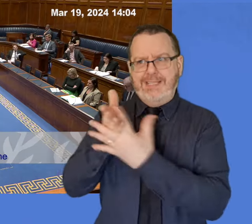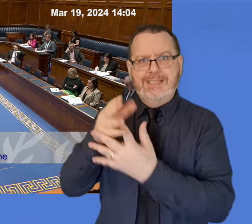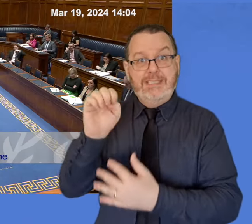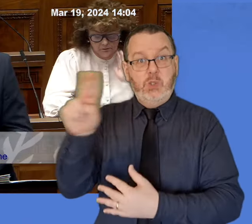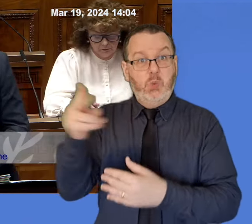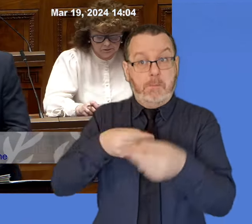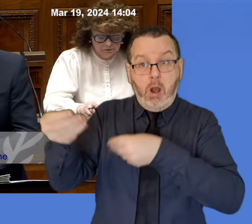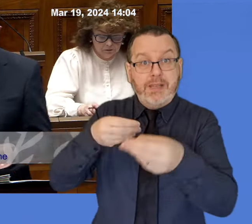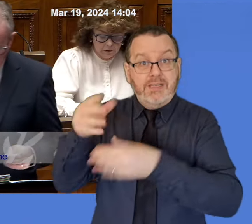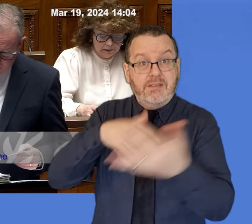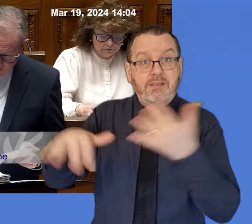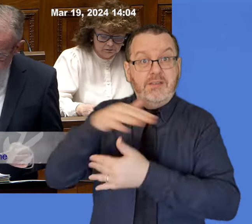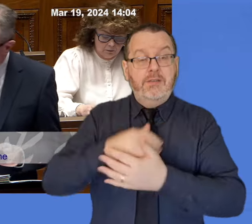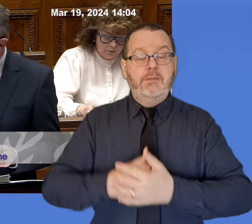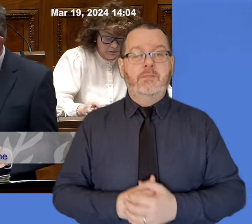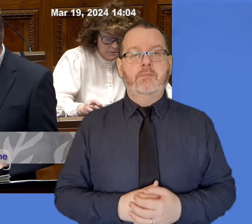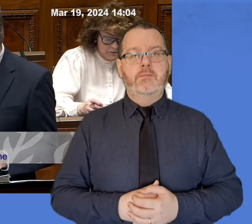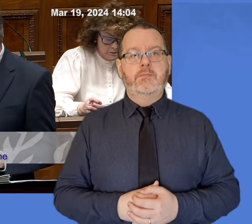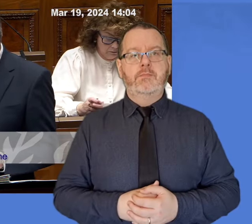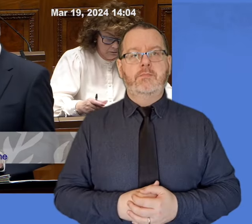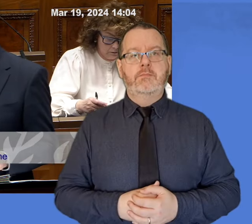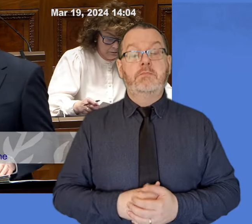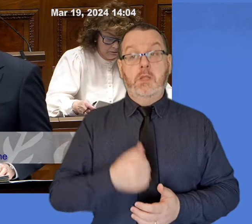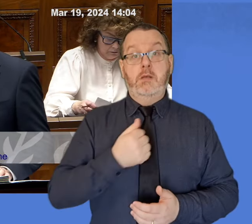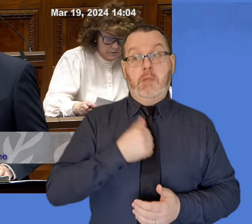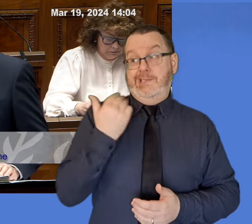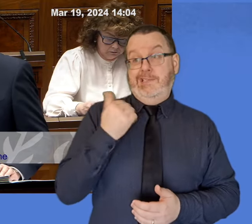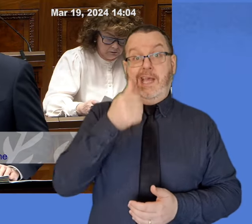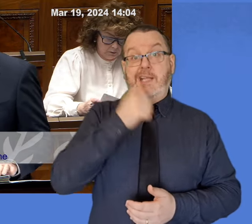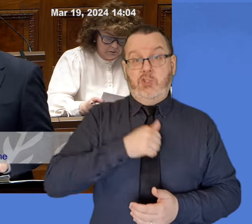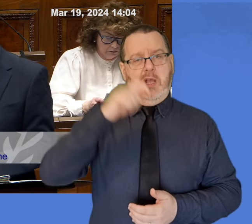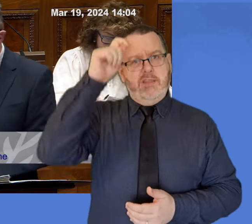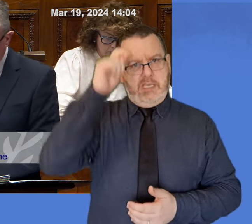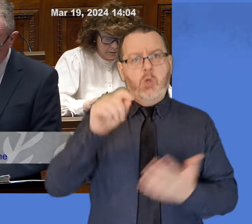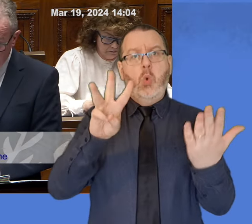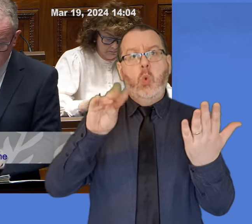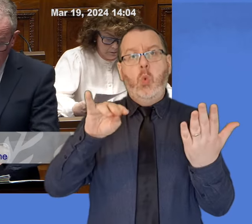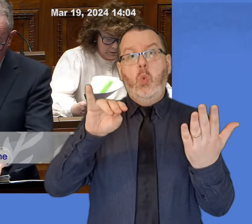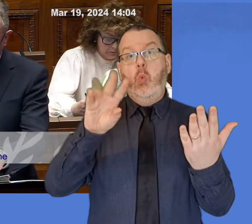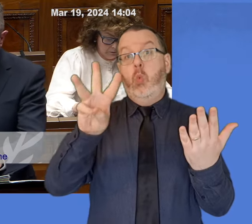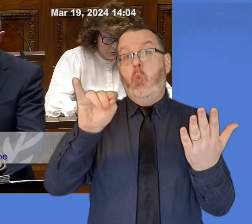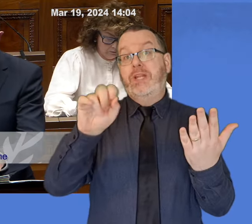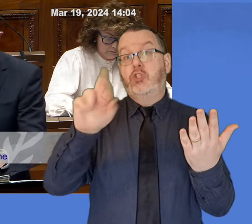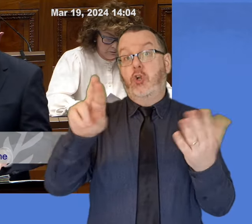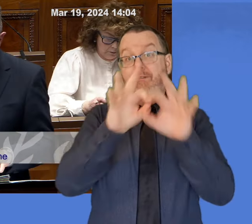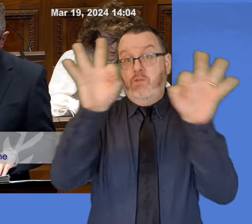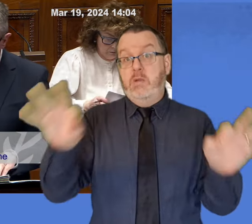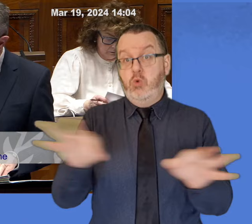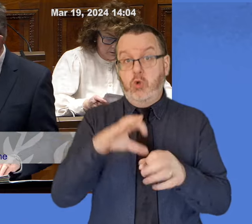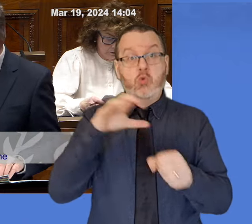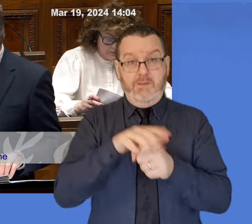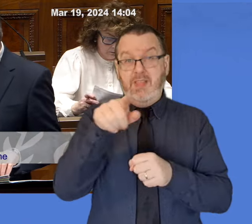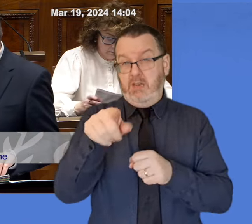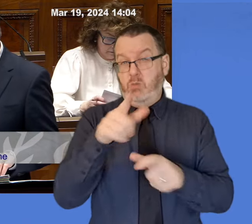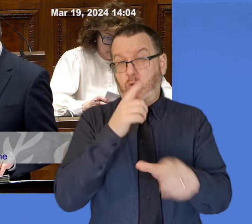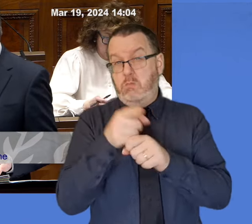I think there are some issues which have been addressed in my previous answer, which have been addressed by the Windsor framework in relation to that. If there are outstanding issues as we